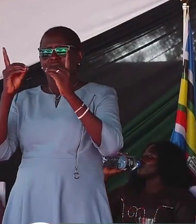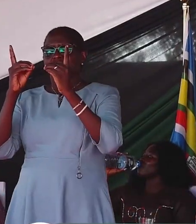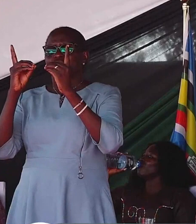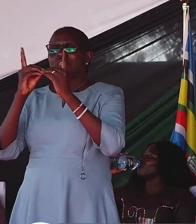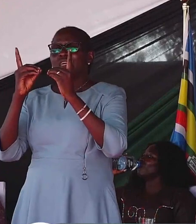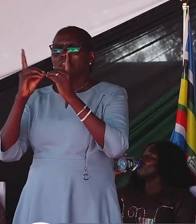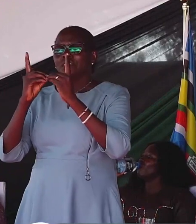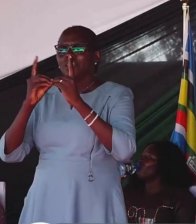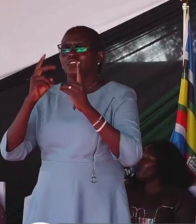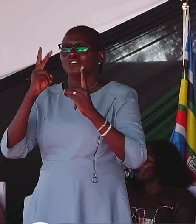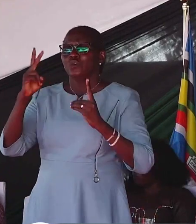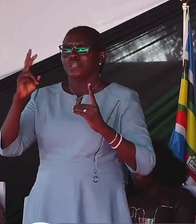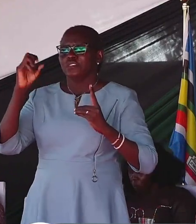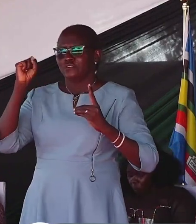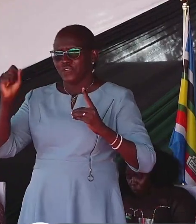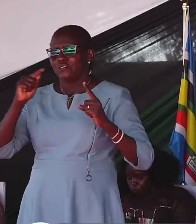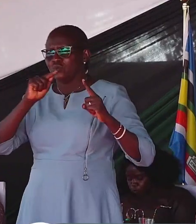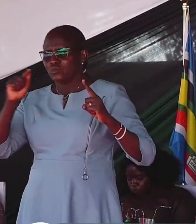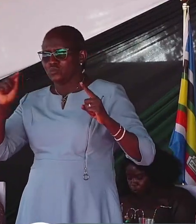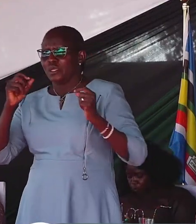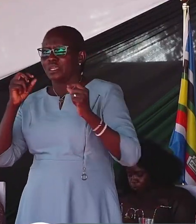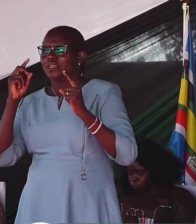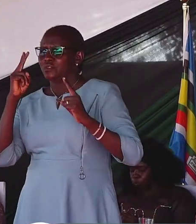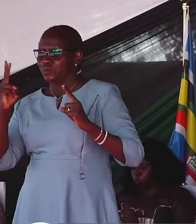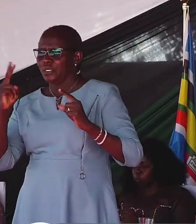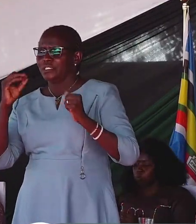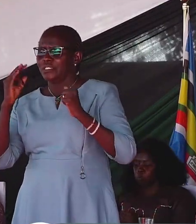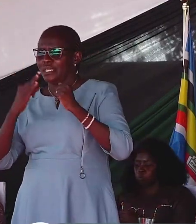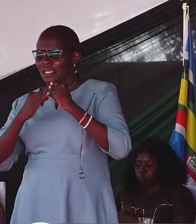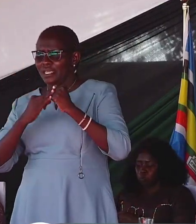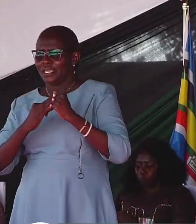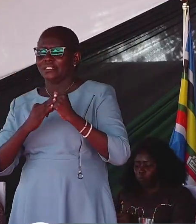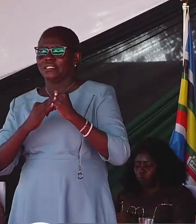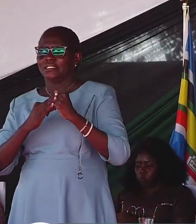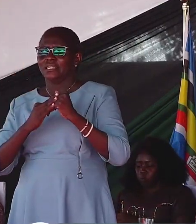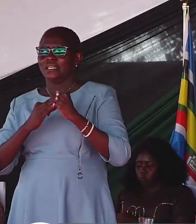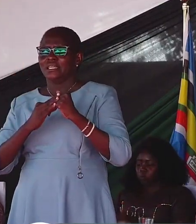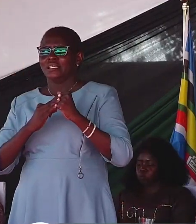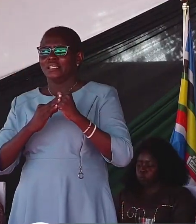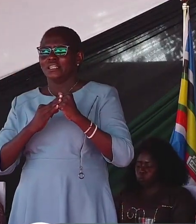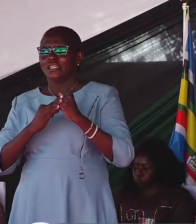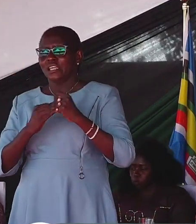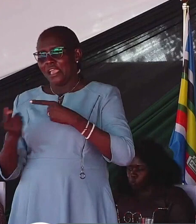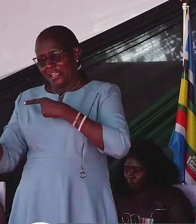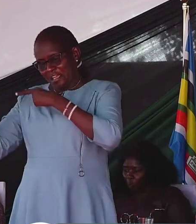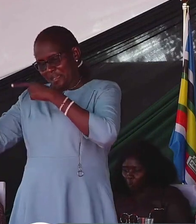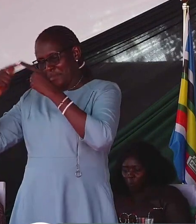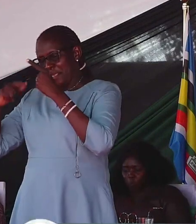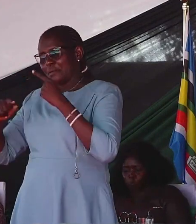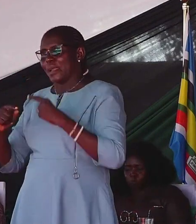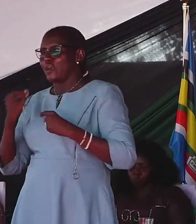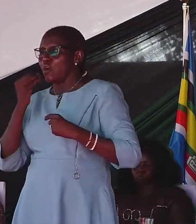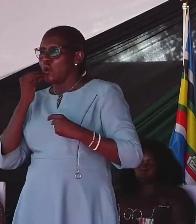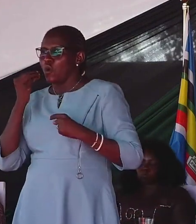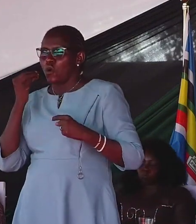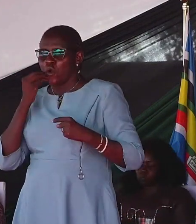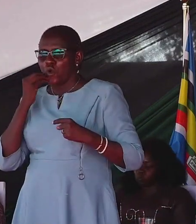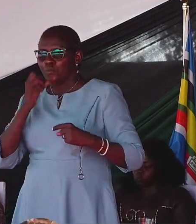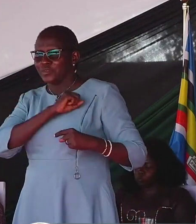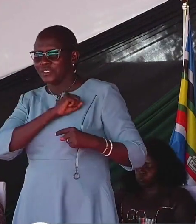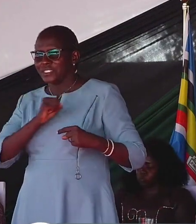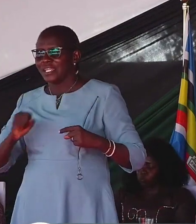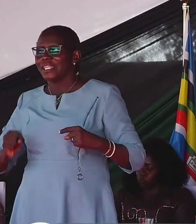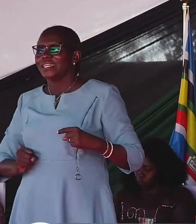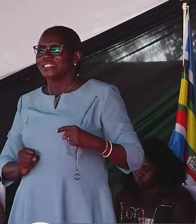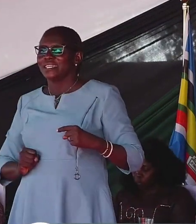to 28th, the one that used to be called Tobonglore. The senators at that particular time would